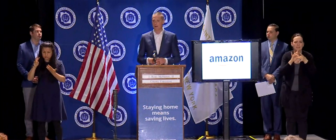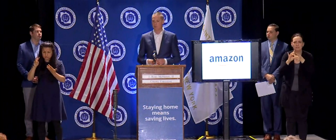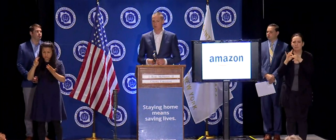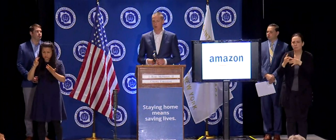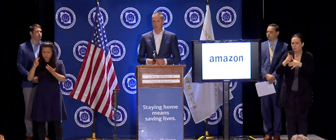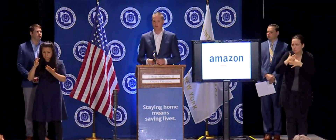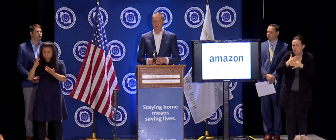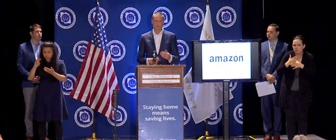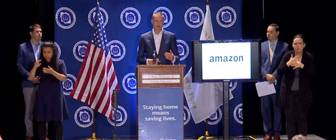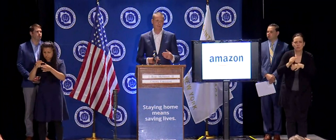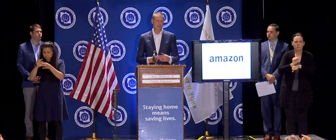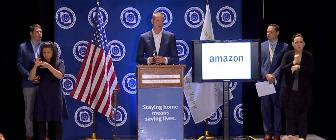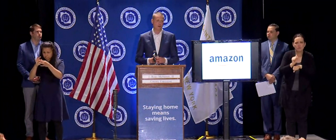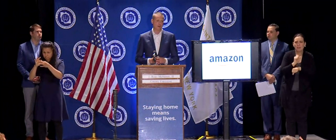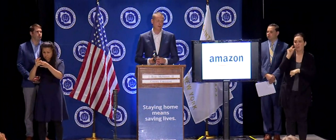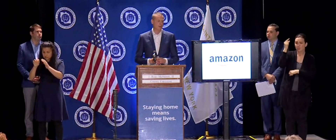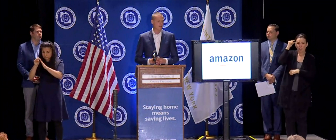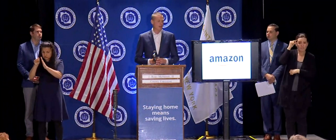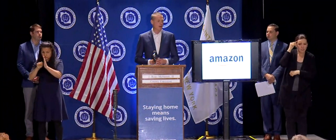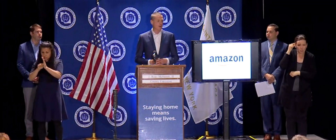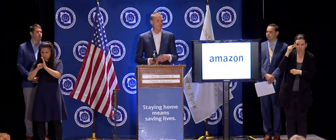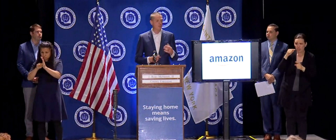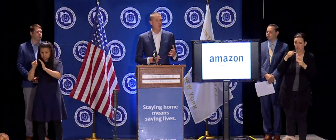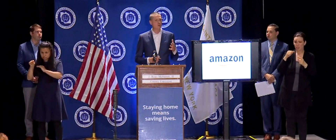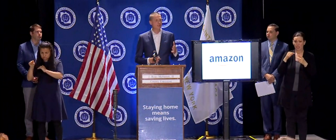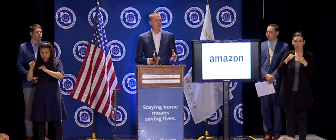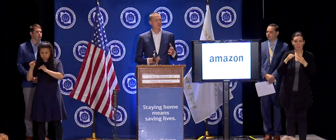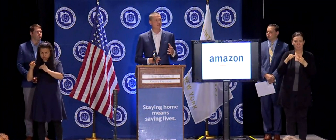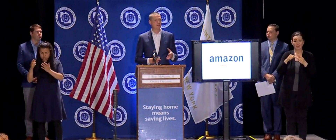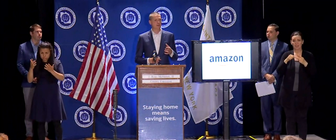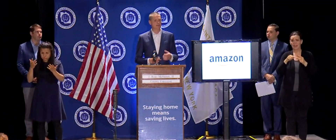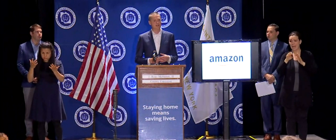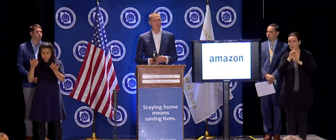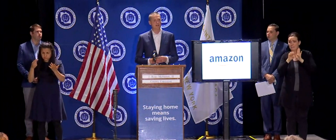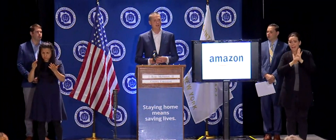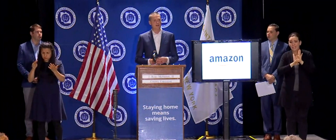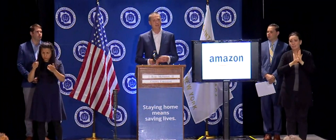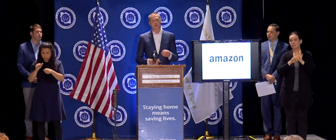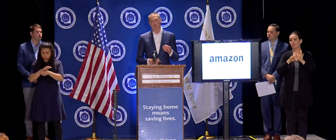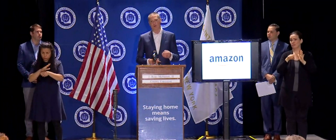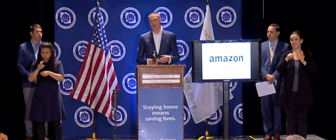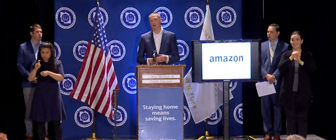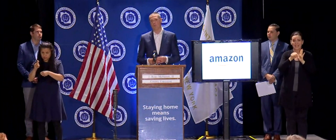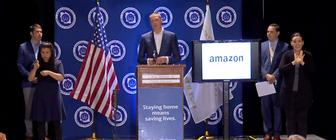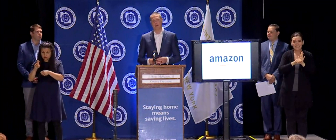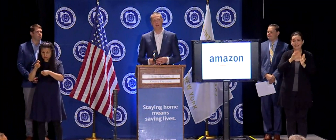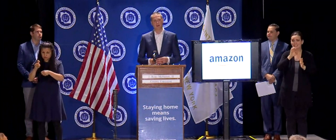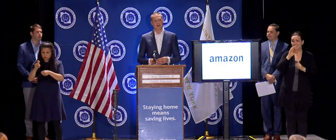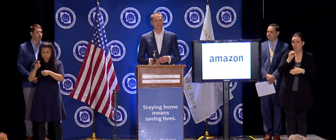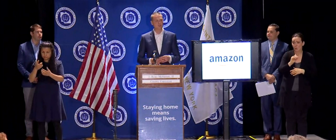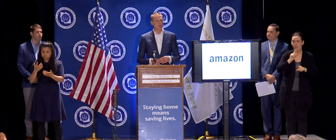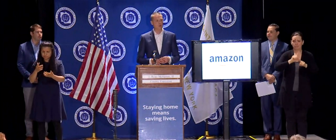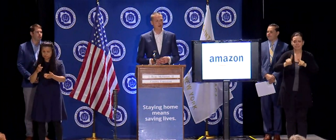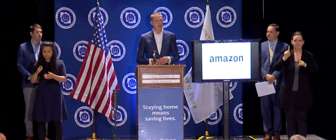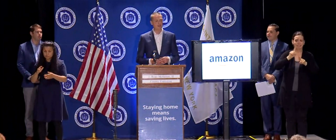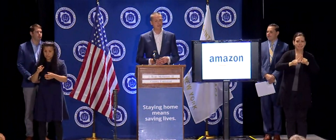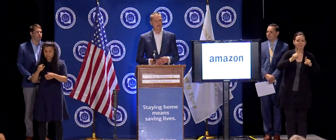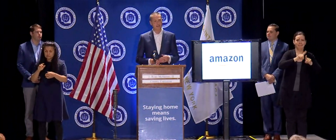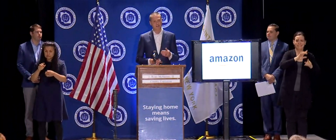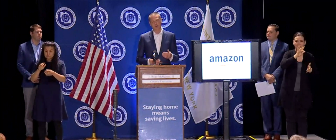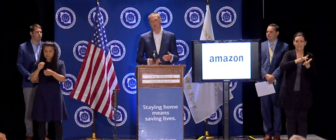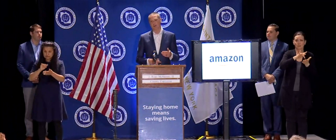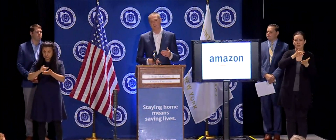state and Governor Cuomo and Empire State Development, those conditions still exist. They give me great hope that Central New York